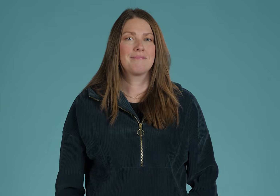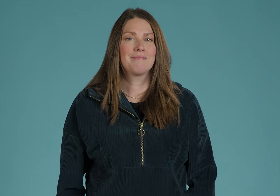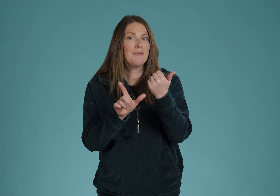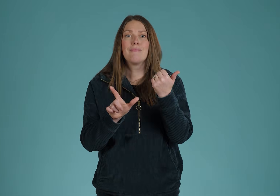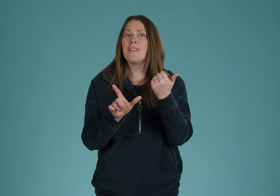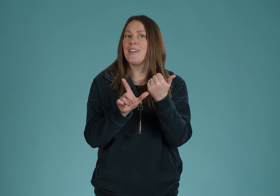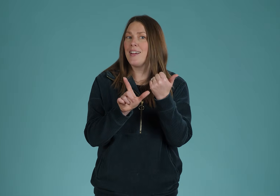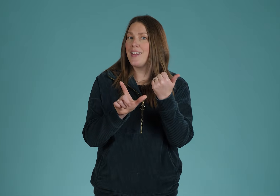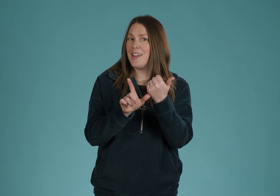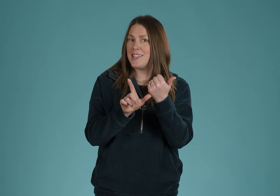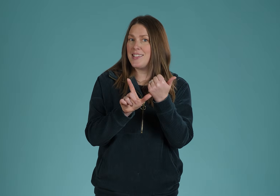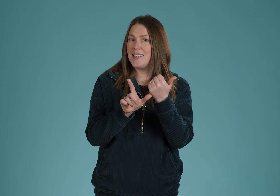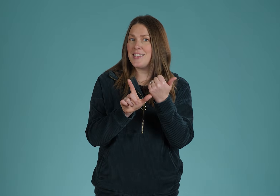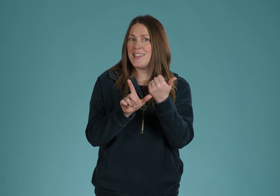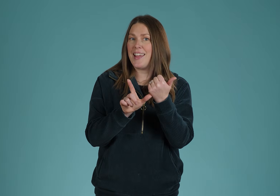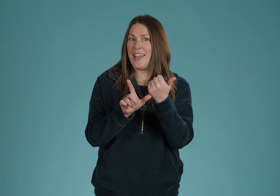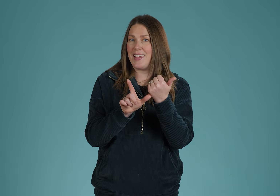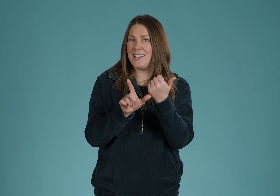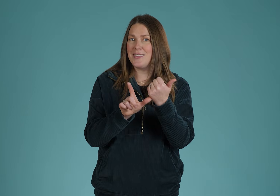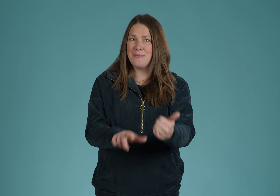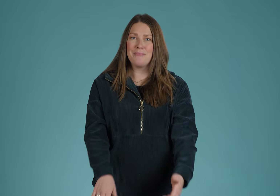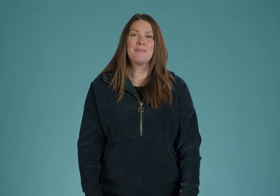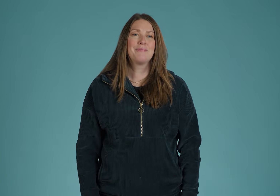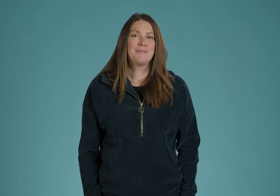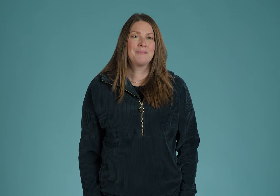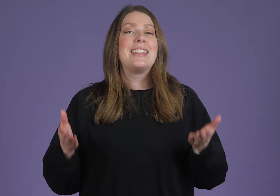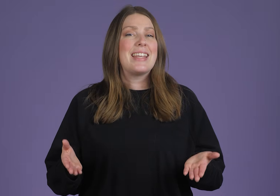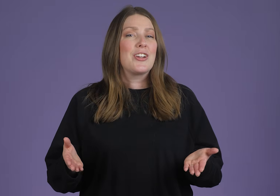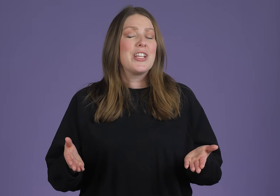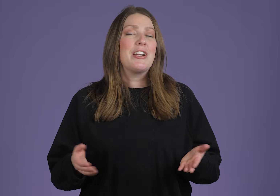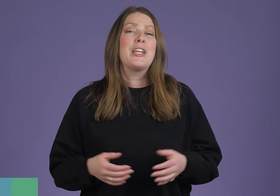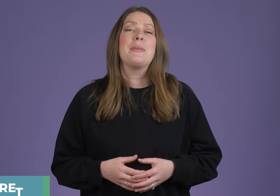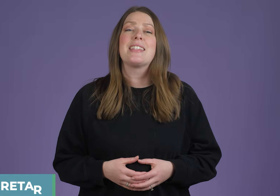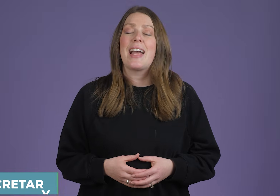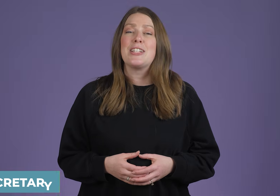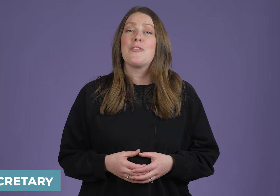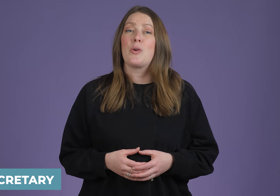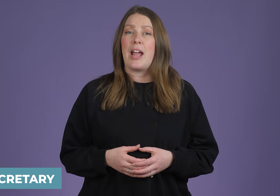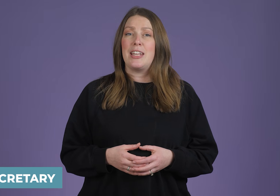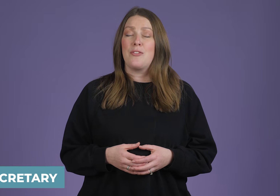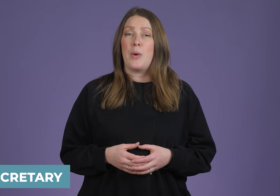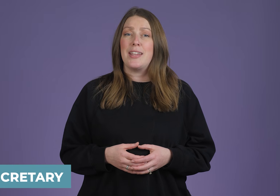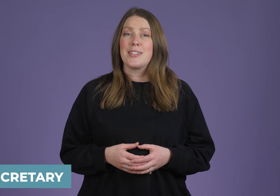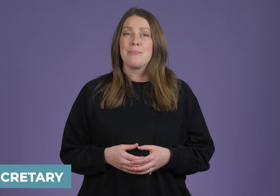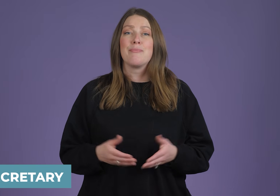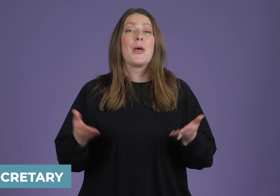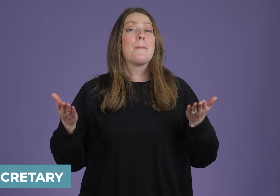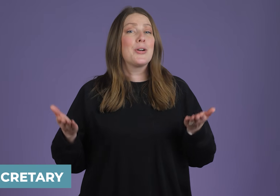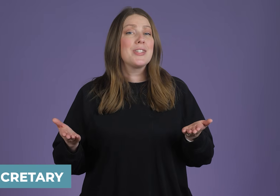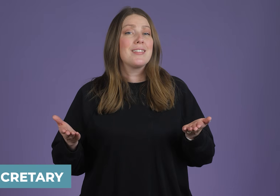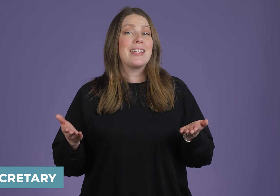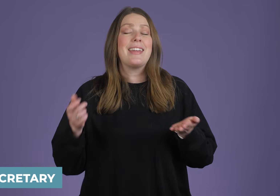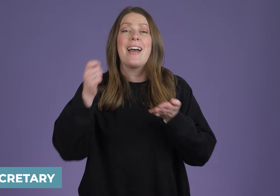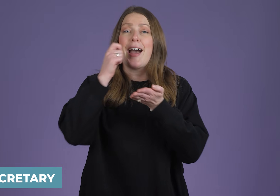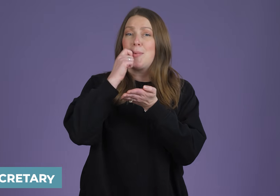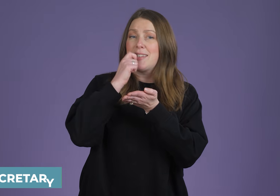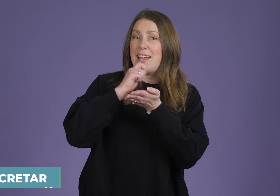A. Assistant, aide. Secretary can be signed a variety of ways. Personally, I would sign